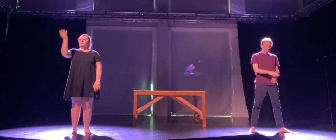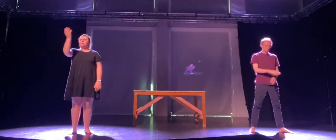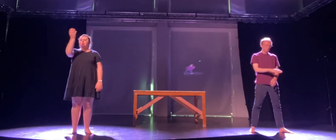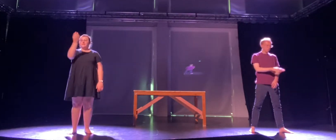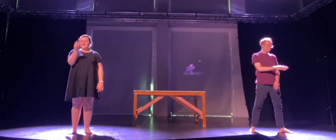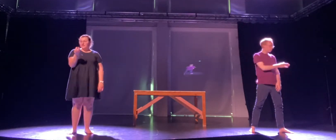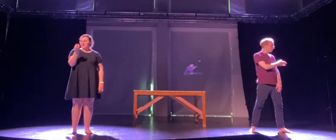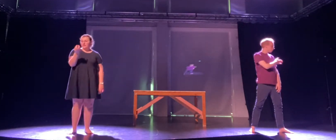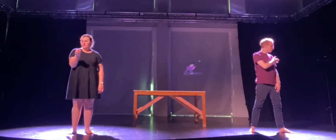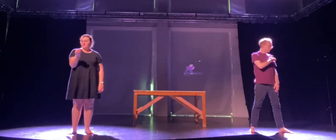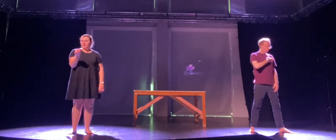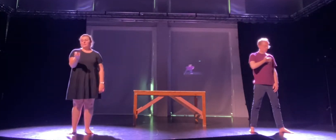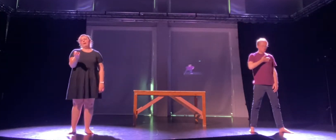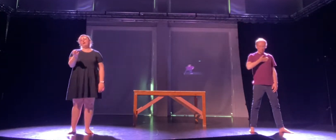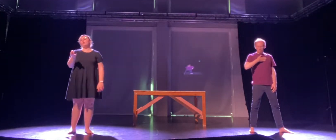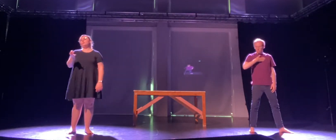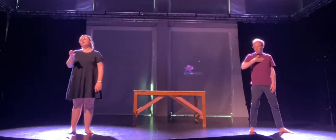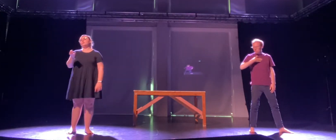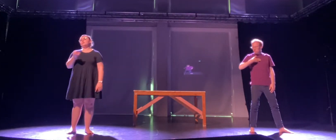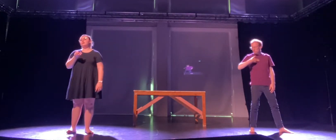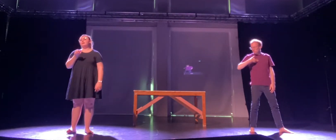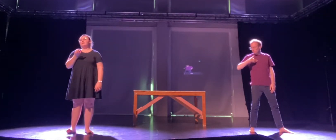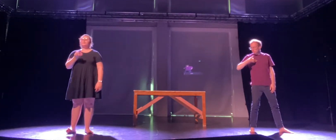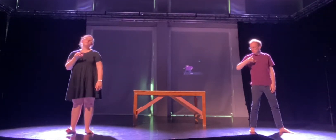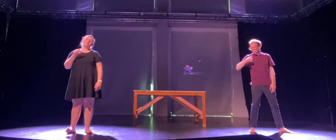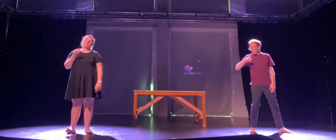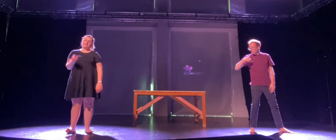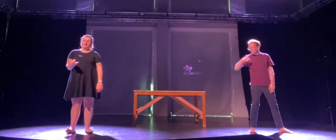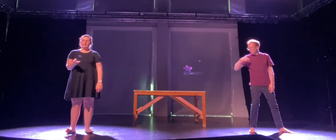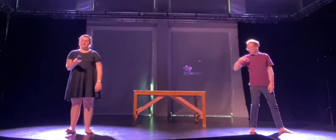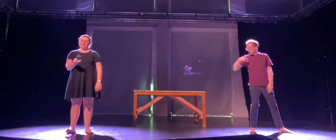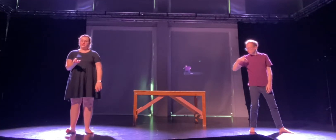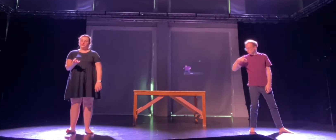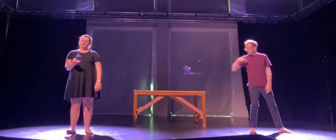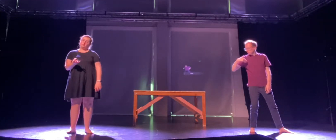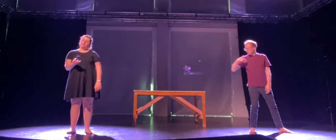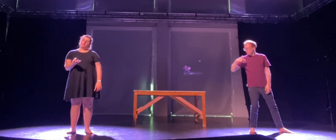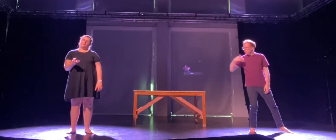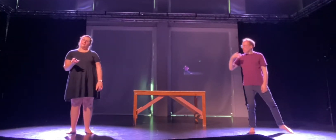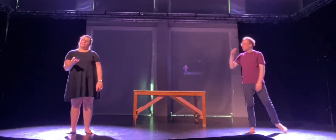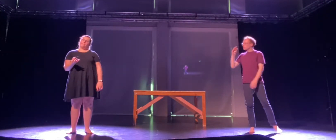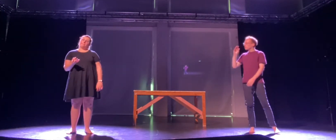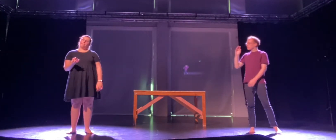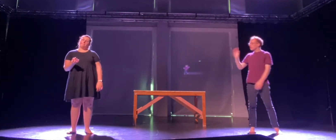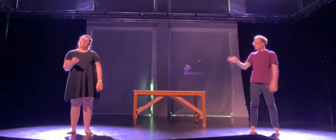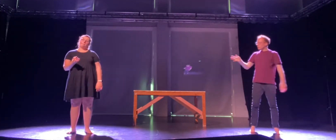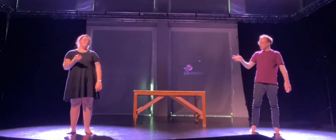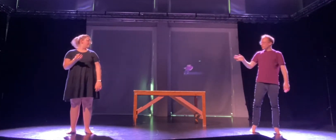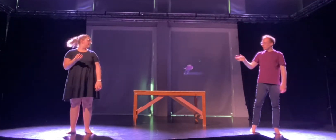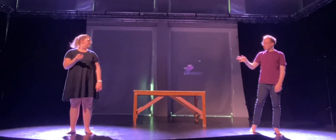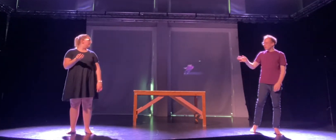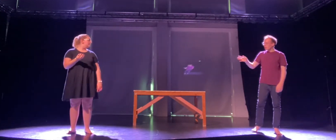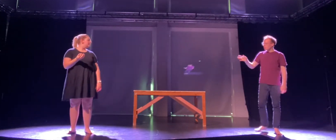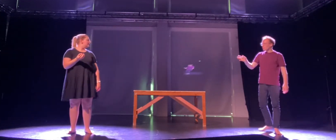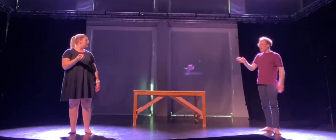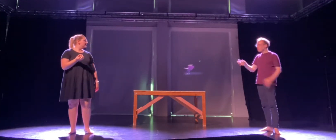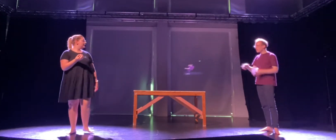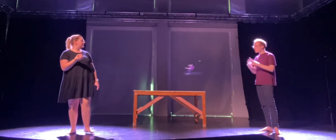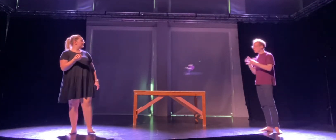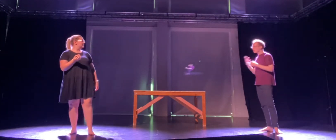The centre of a black hole is called a singularity. That's really interesting. However, I've actually been looking at